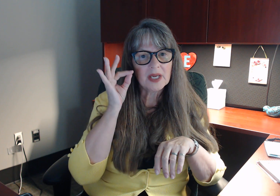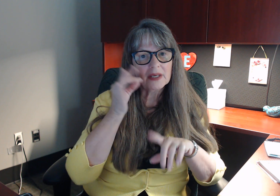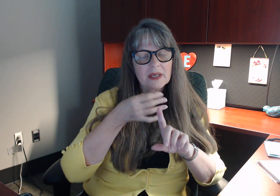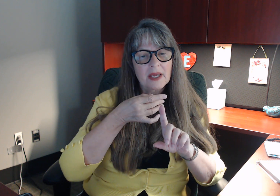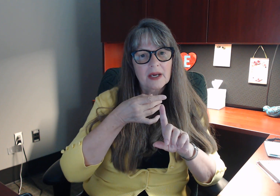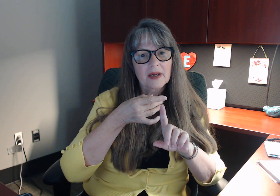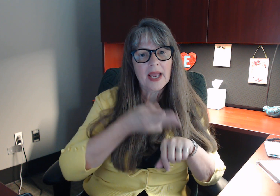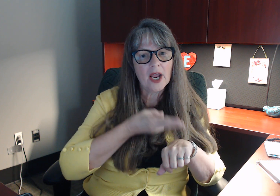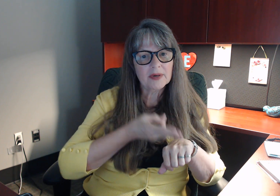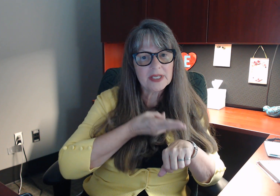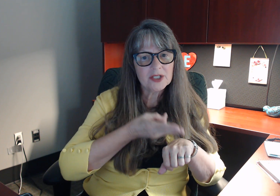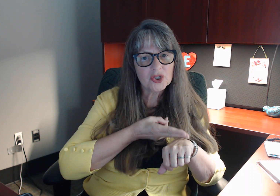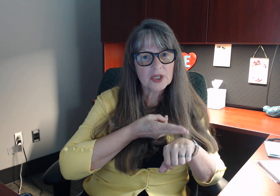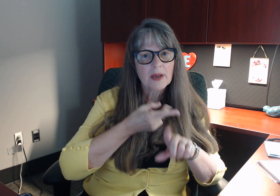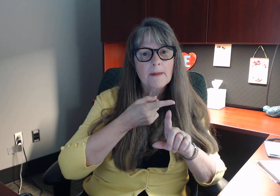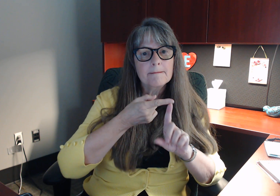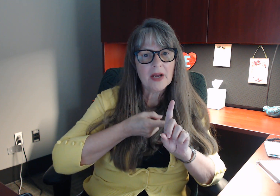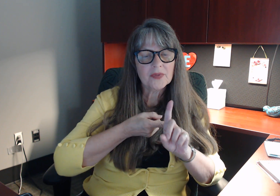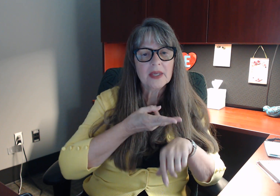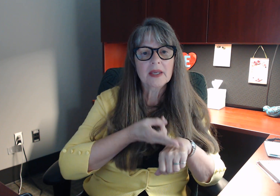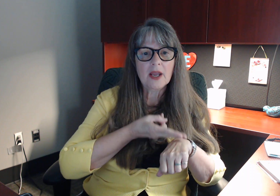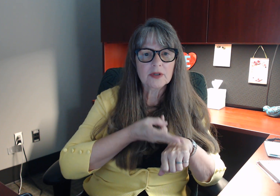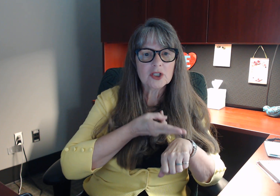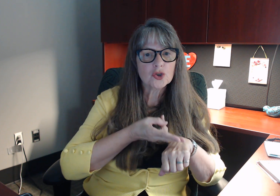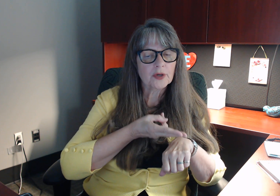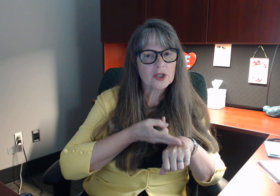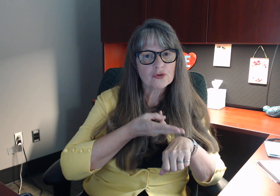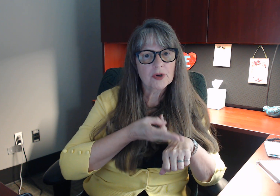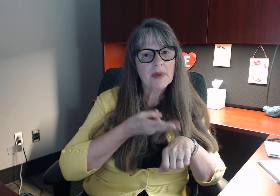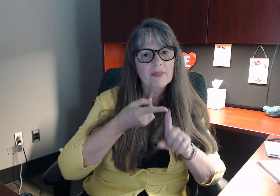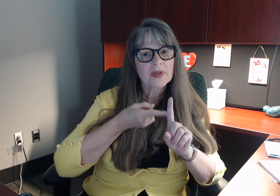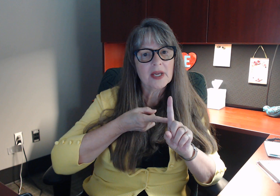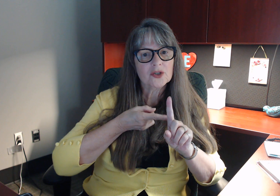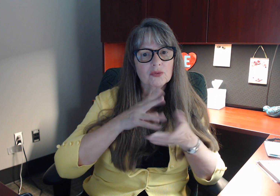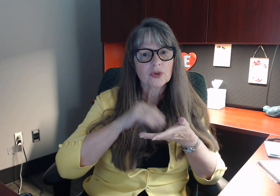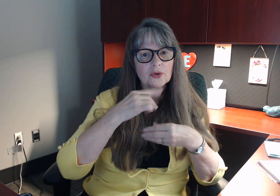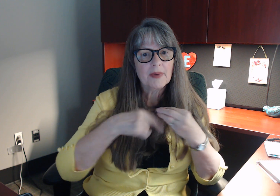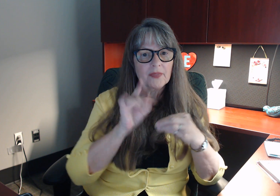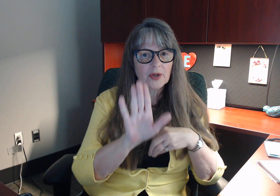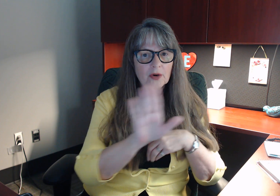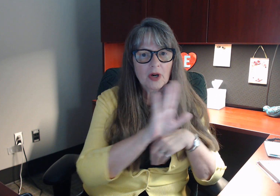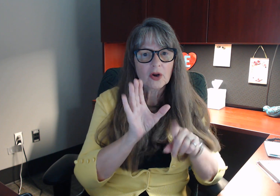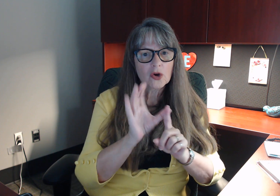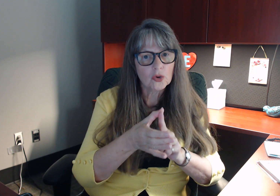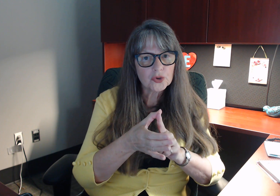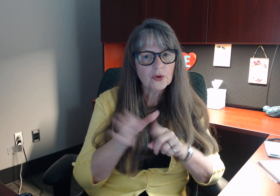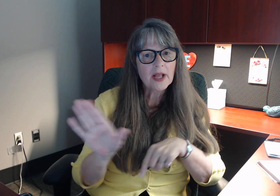American Heritage Month, Heritage or History Month, and to learn about their culture and